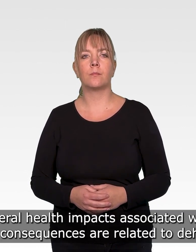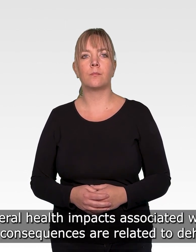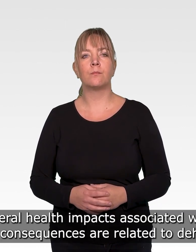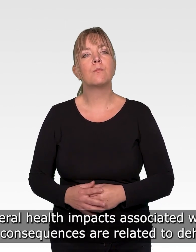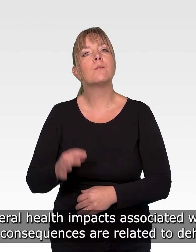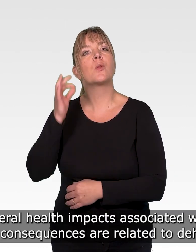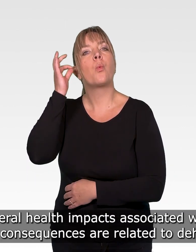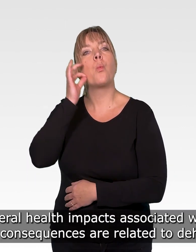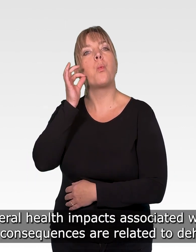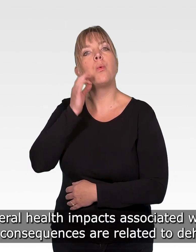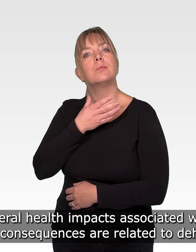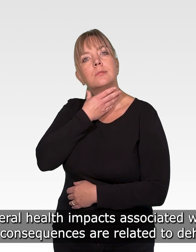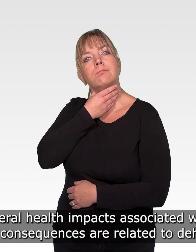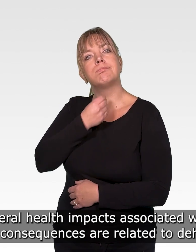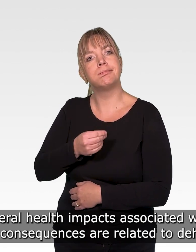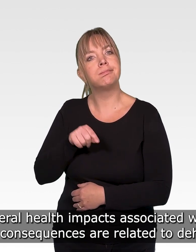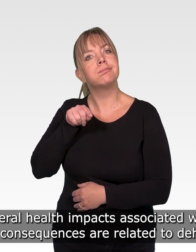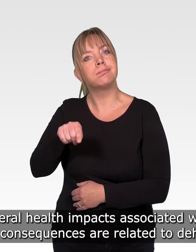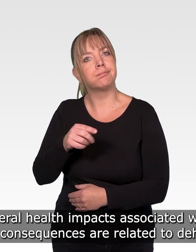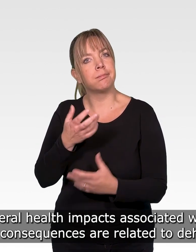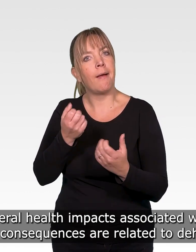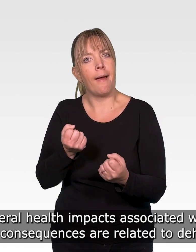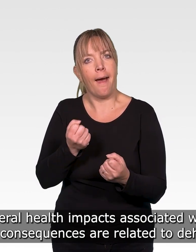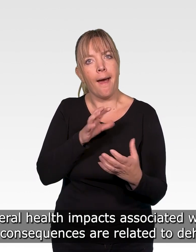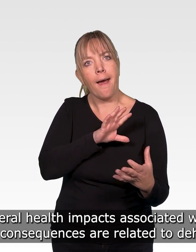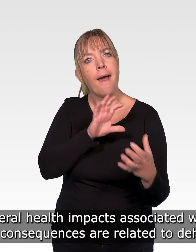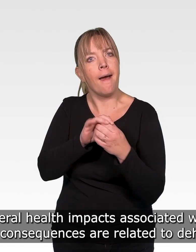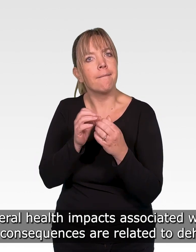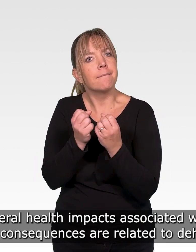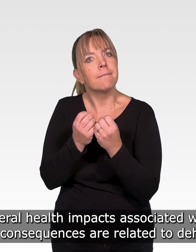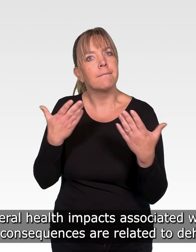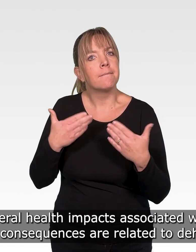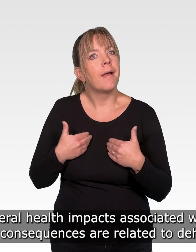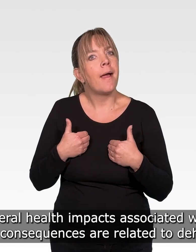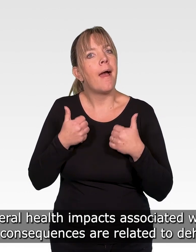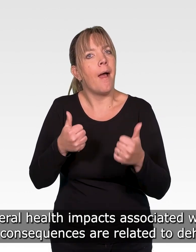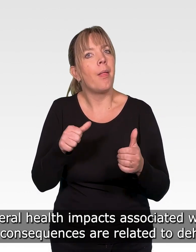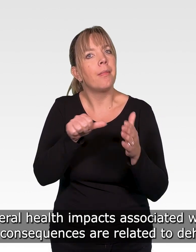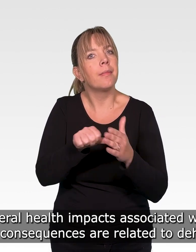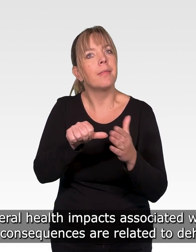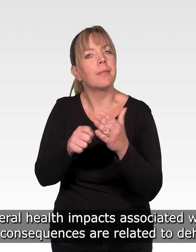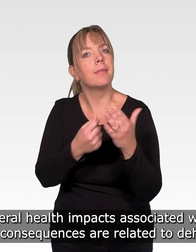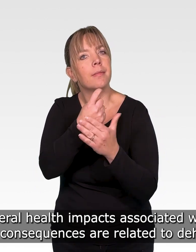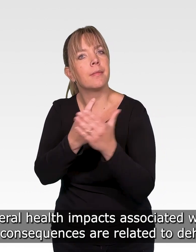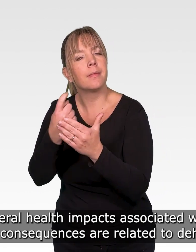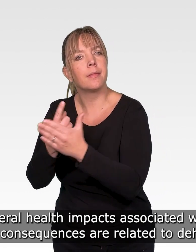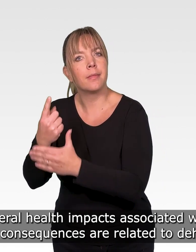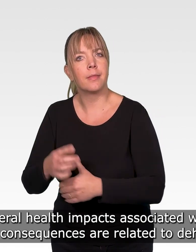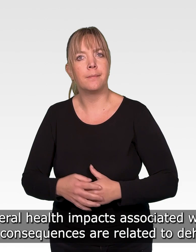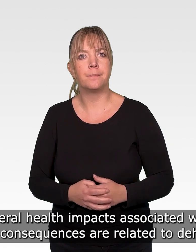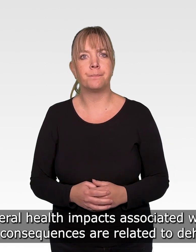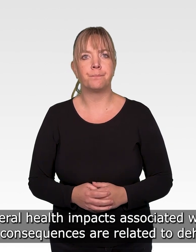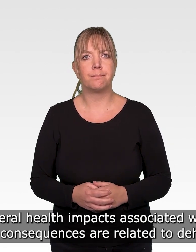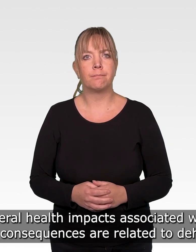There are several health impacts associated with drought. The health consequences are related to